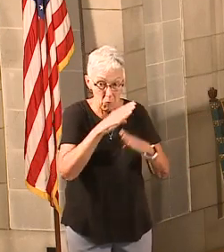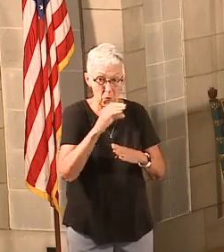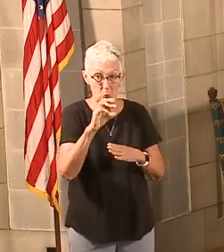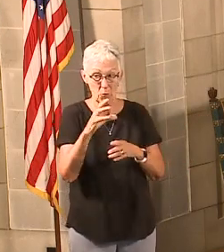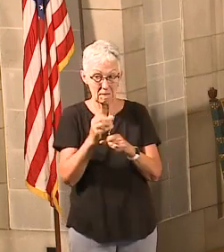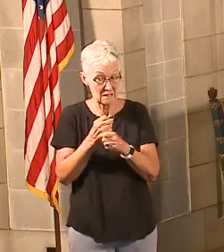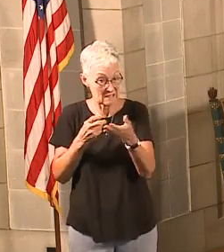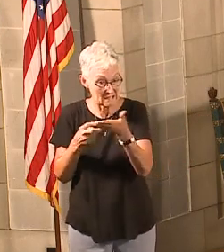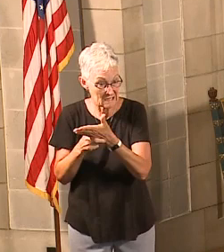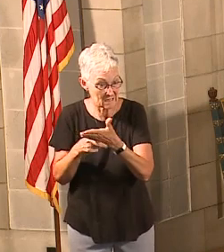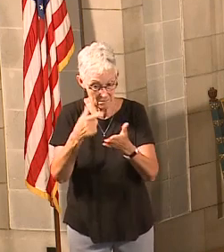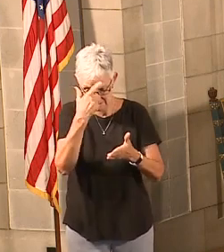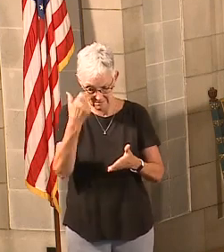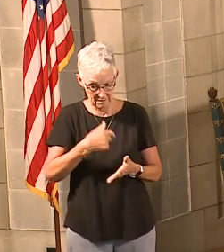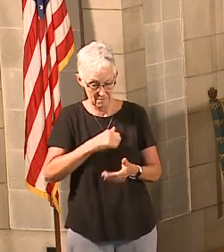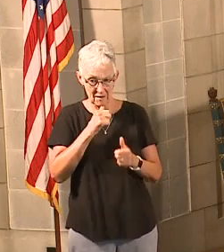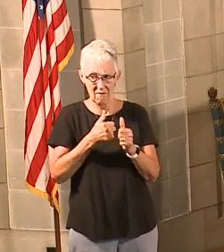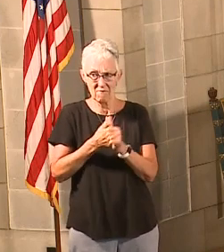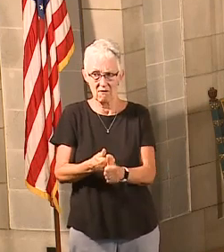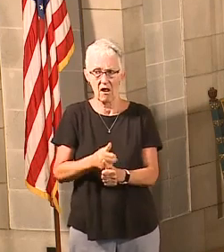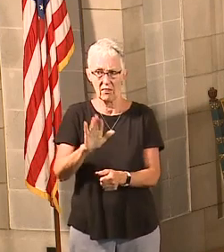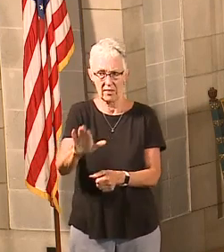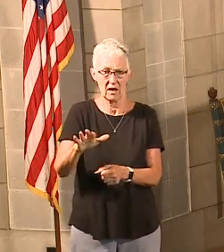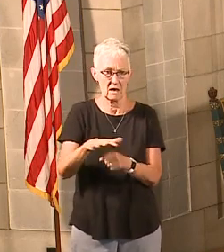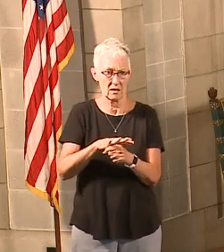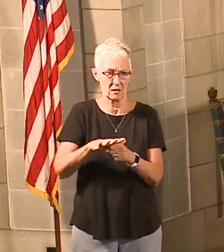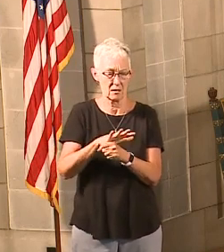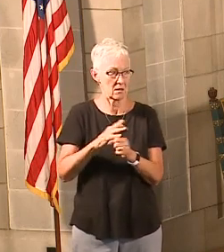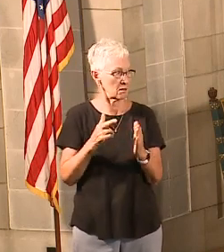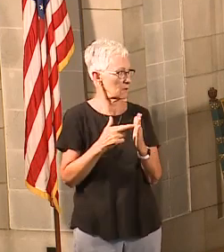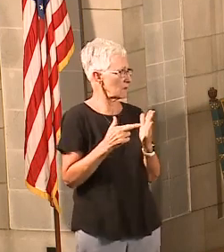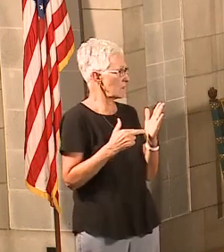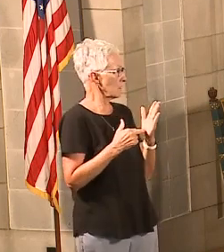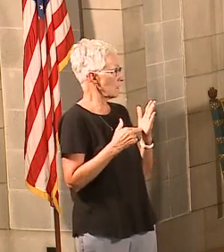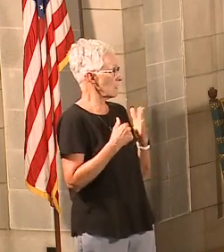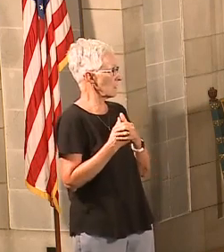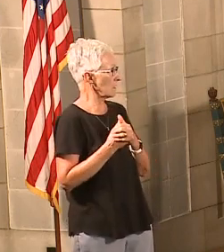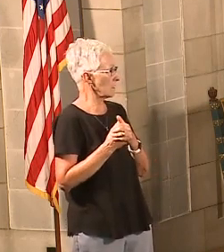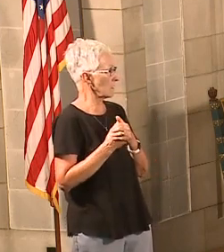right thing. We have a question from Justin. So I just